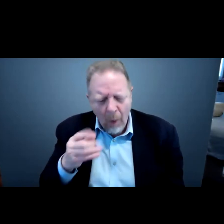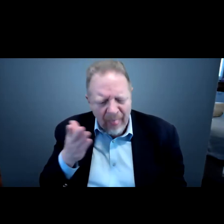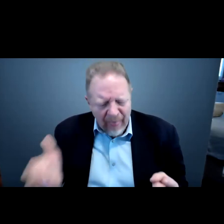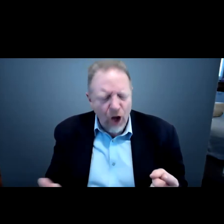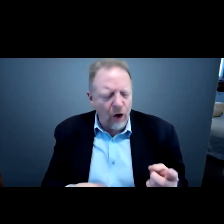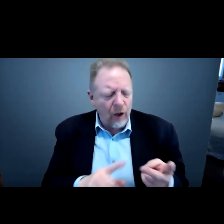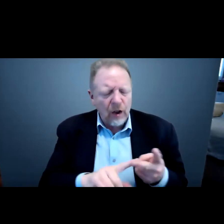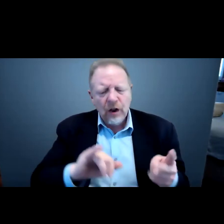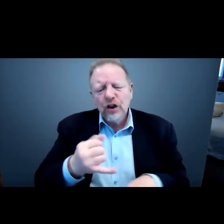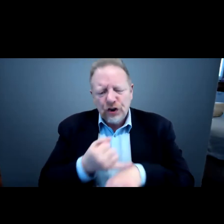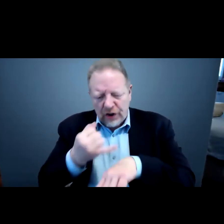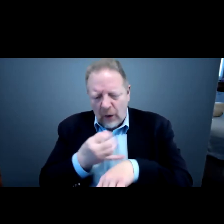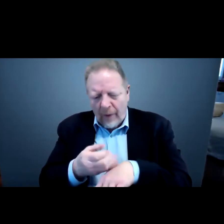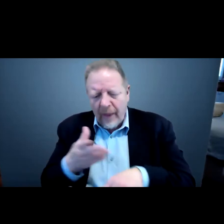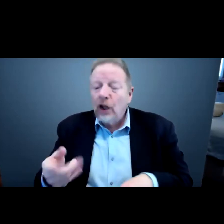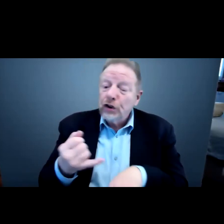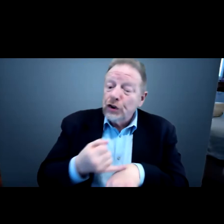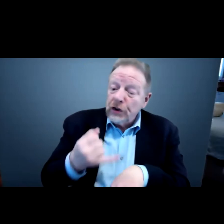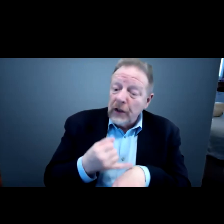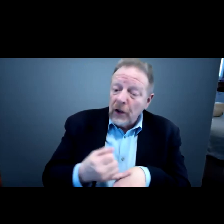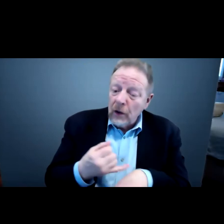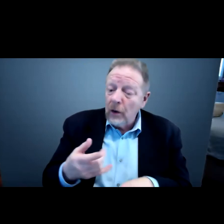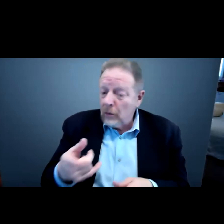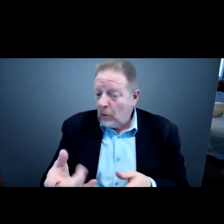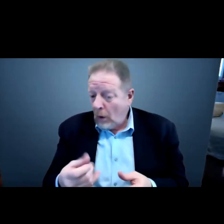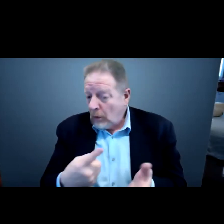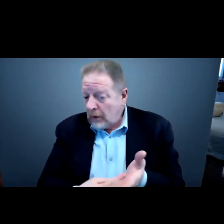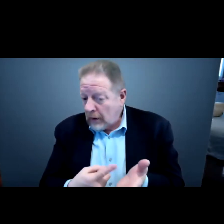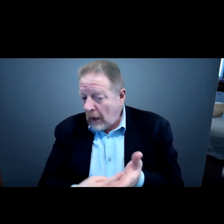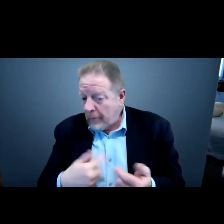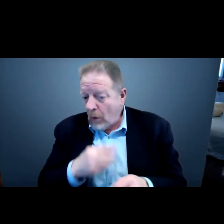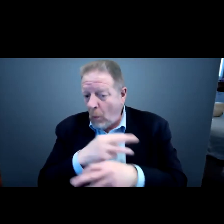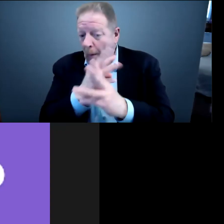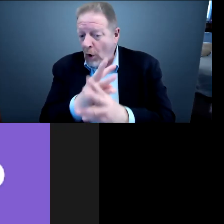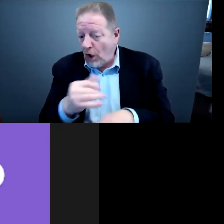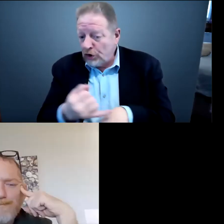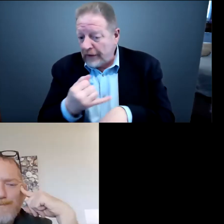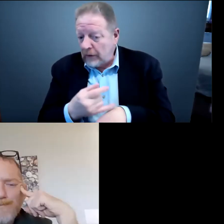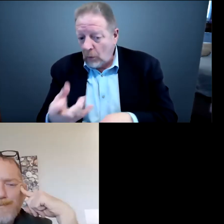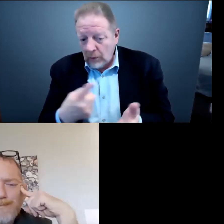Jeannie was there. Do you want to comment on your thoughts on the webinar?